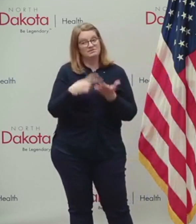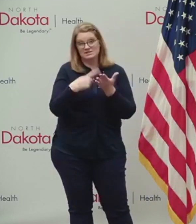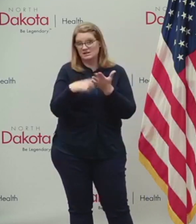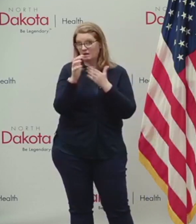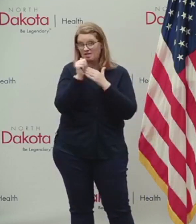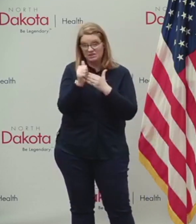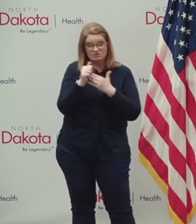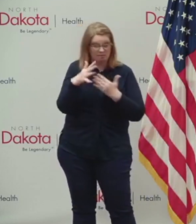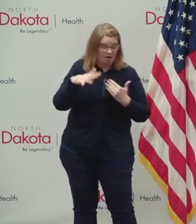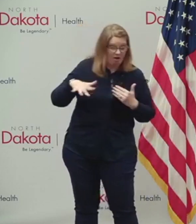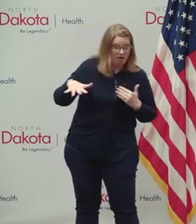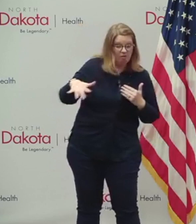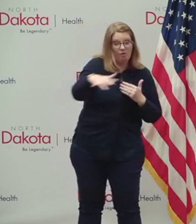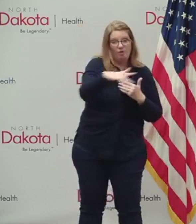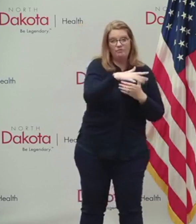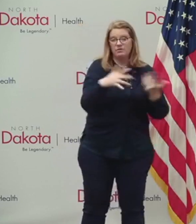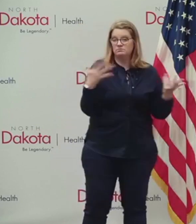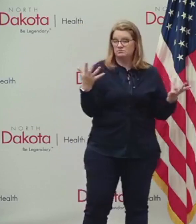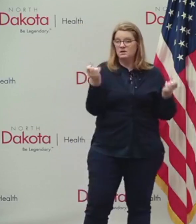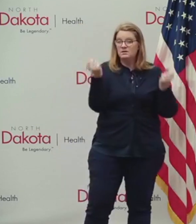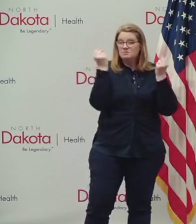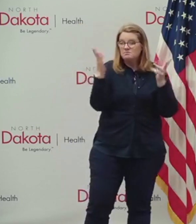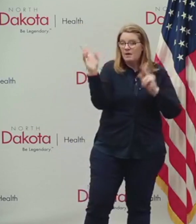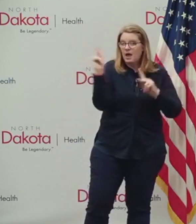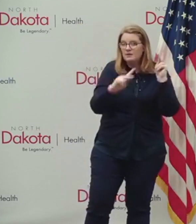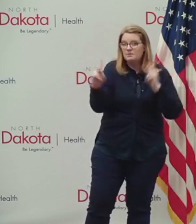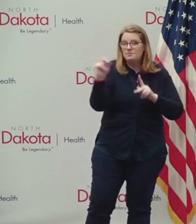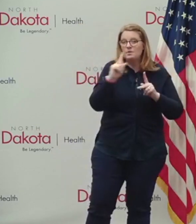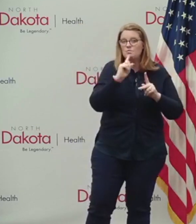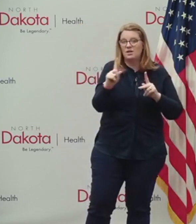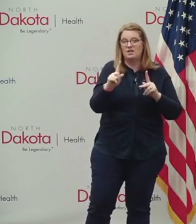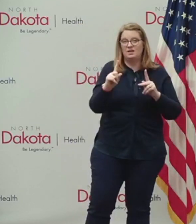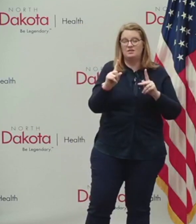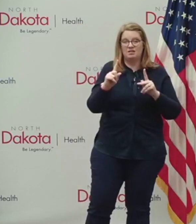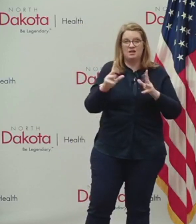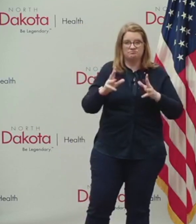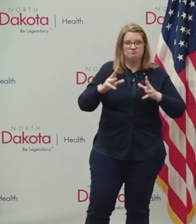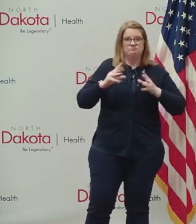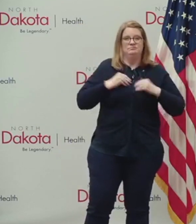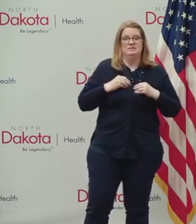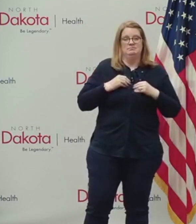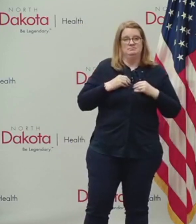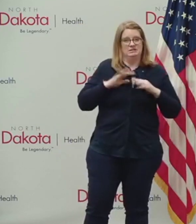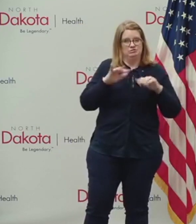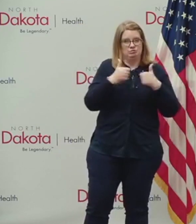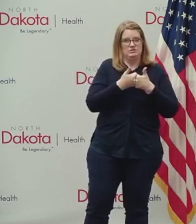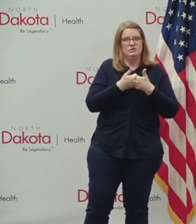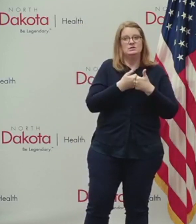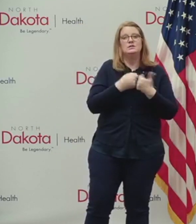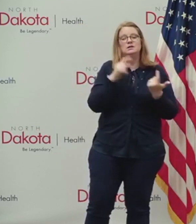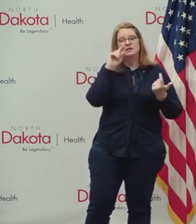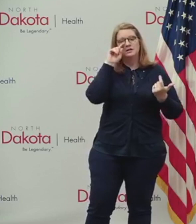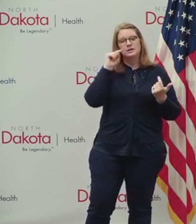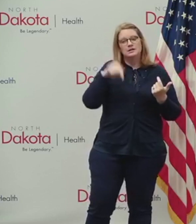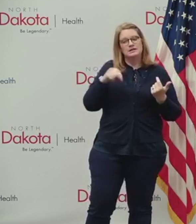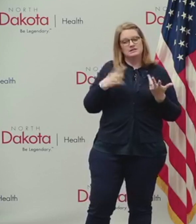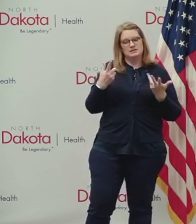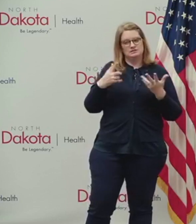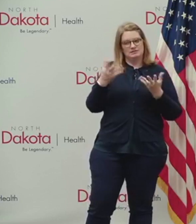had a number of people that have really stepped up this week, and our state is a very diverse land and diverse